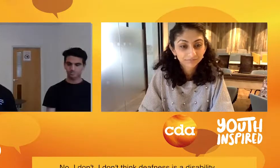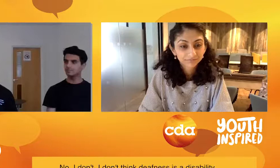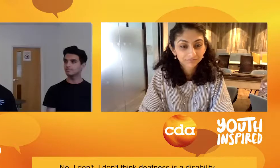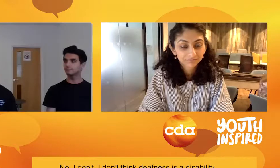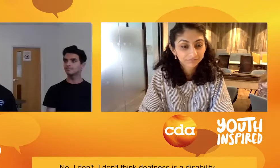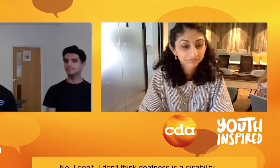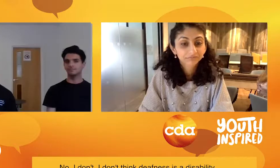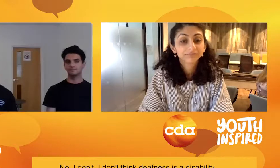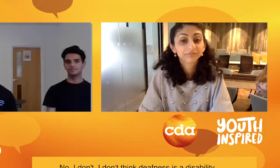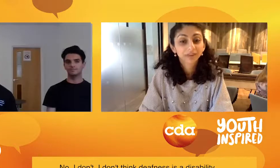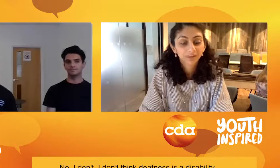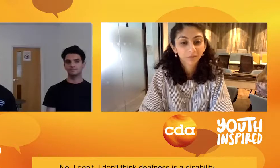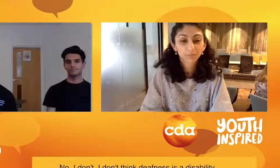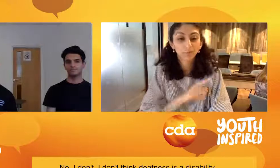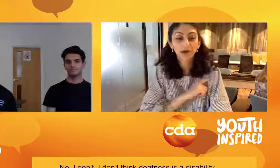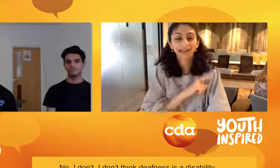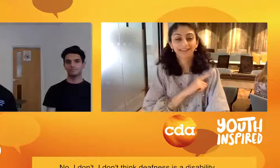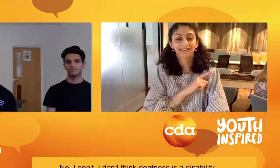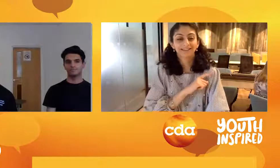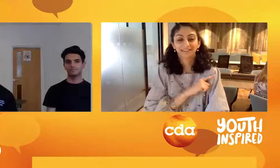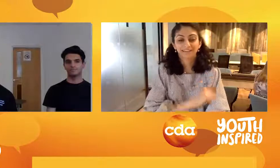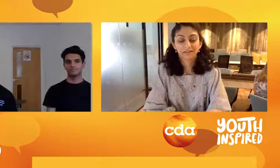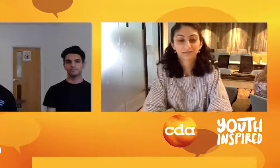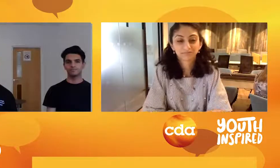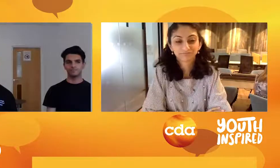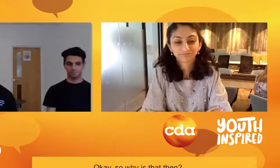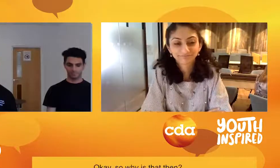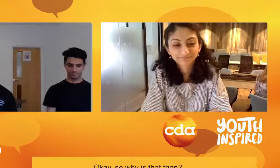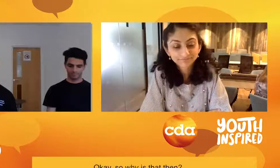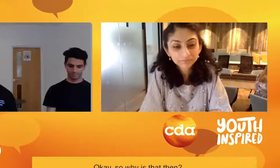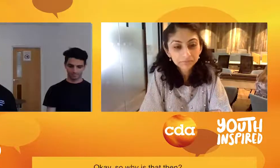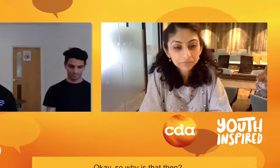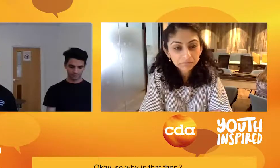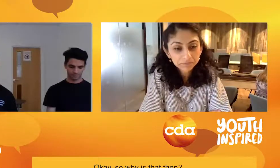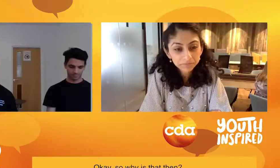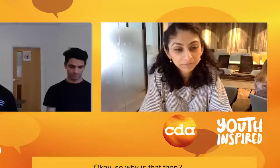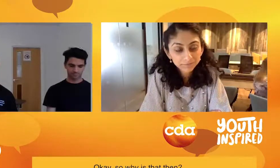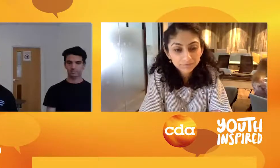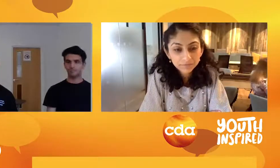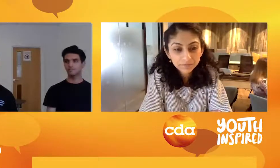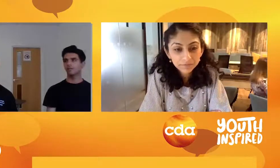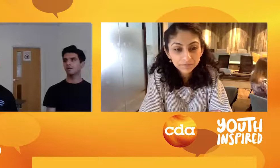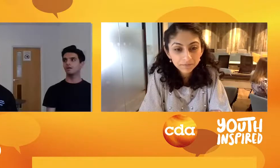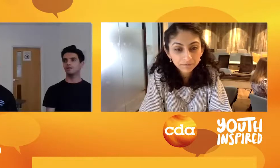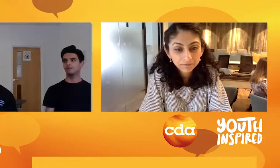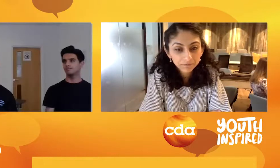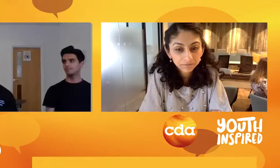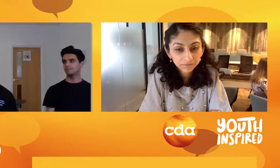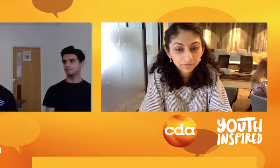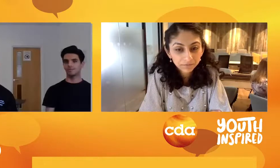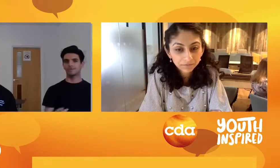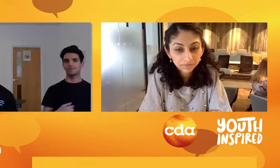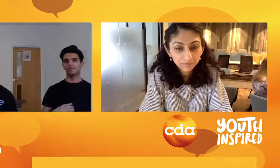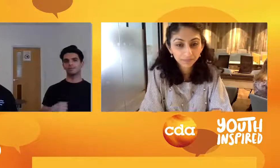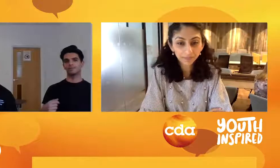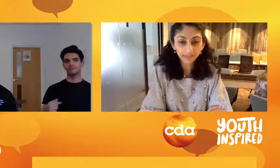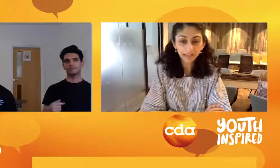No, I don't think deafness is a disability. Okay, so why is that then?